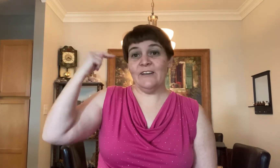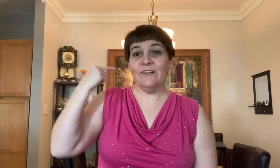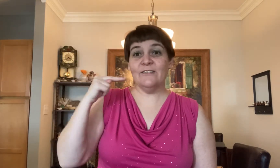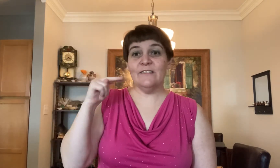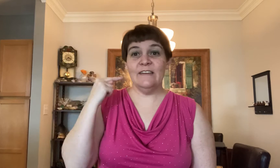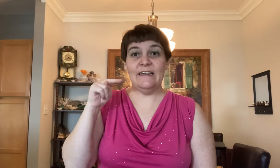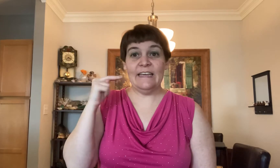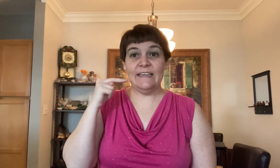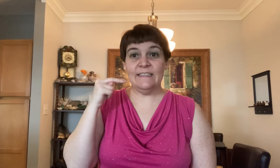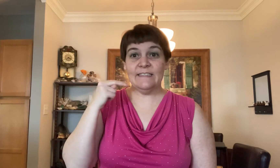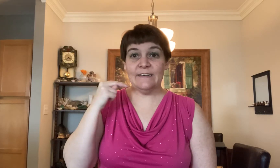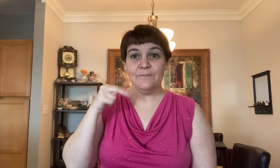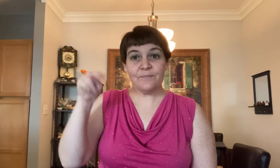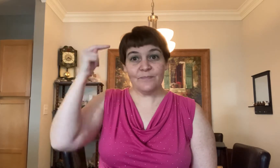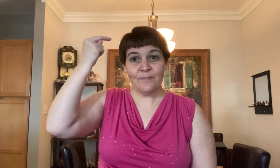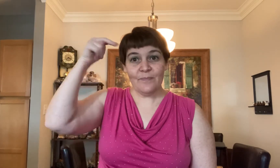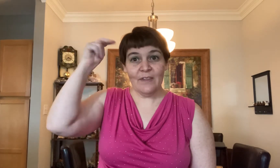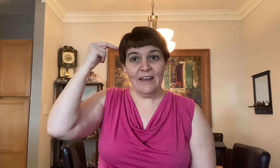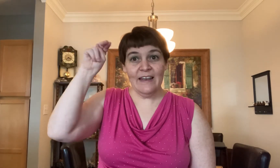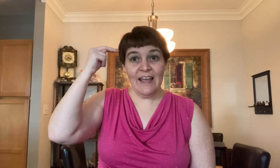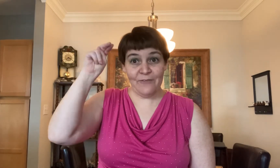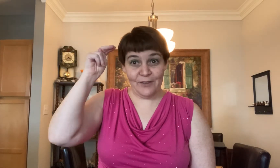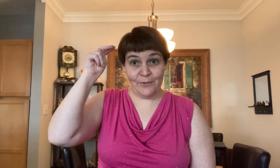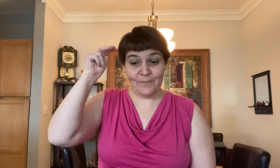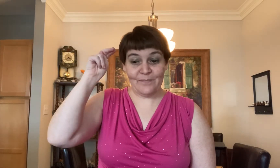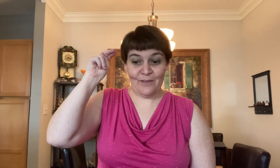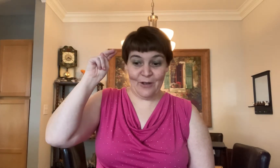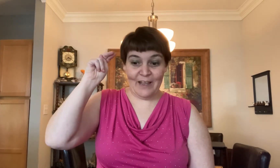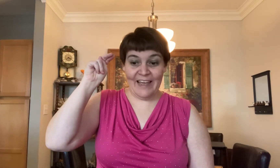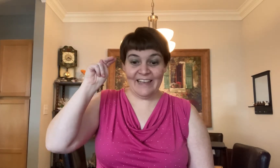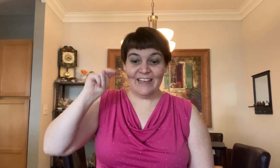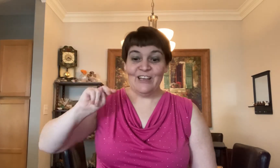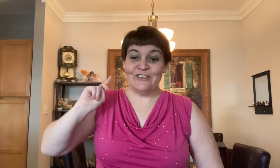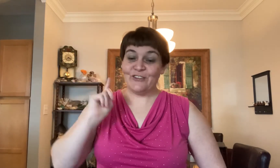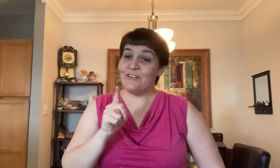fingers, niece, nephew. Okay? So